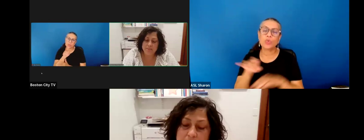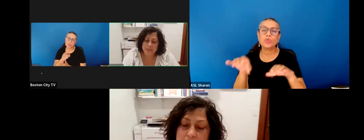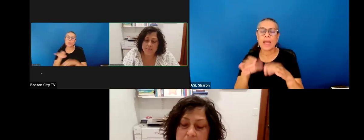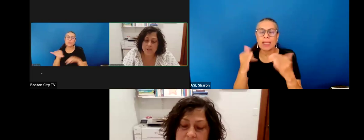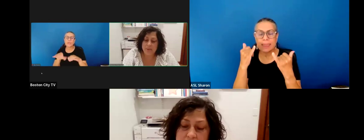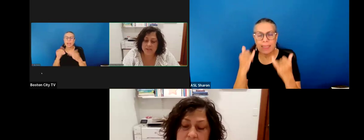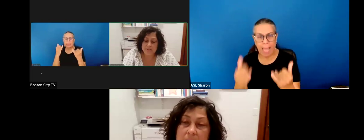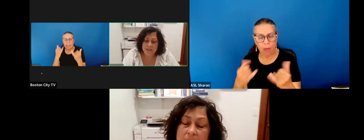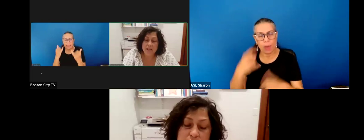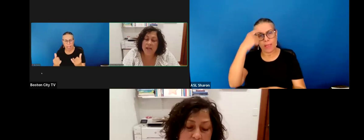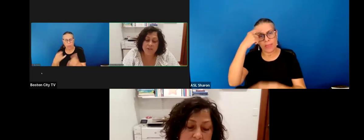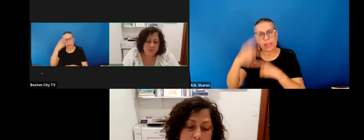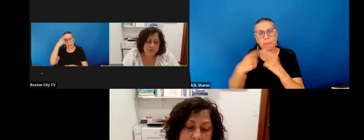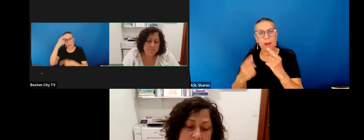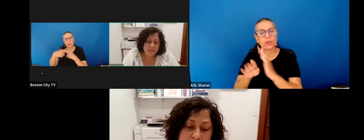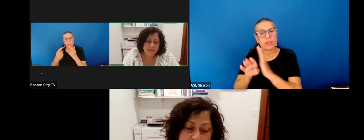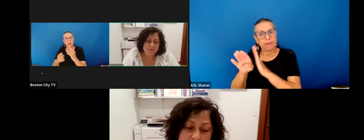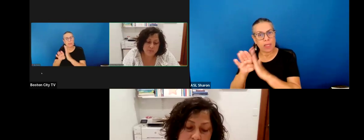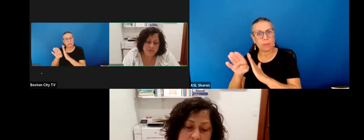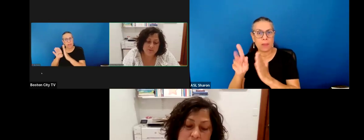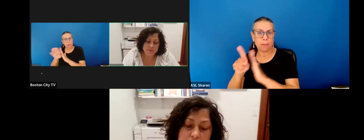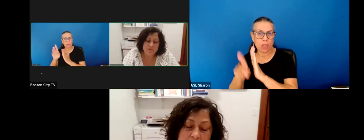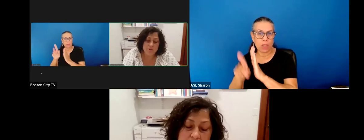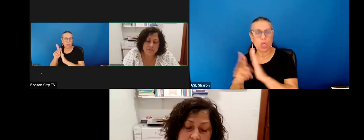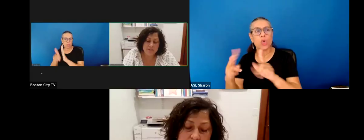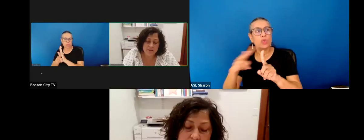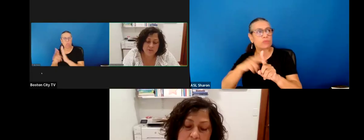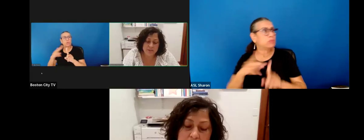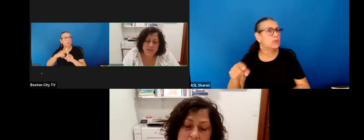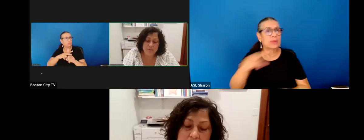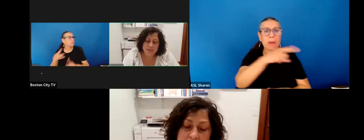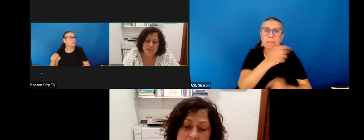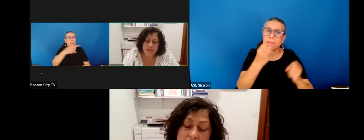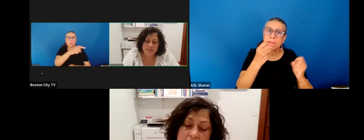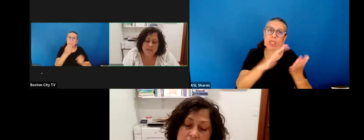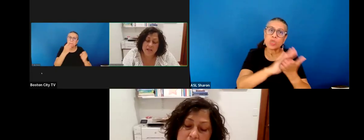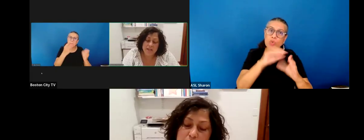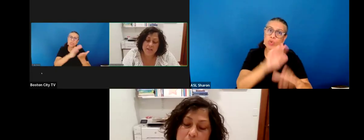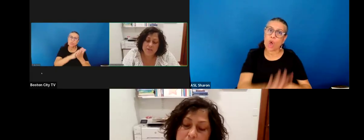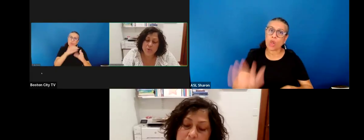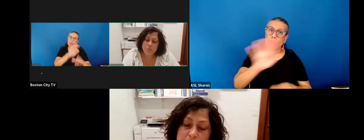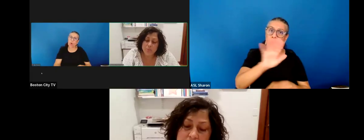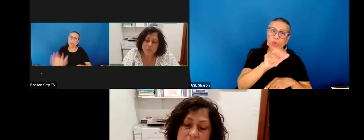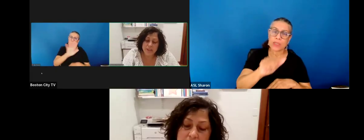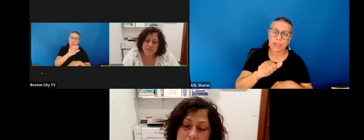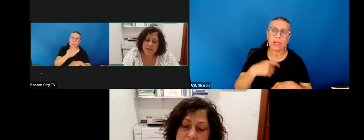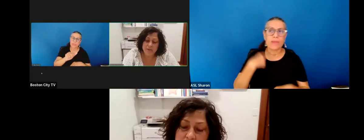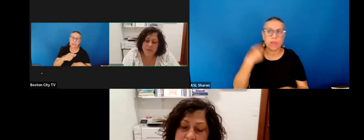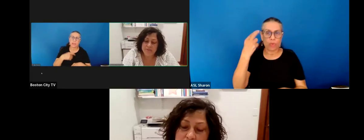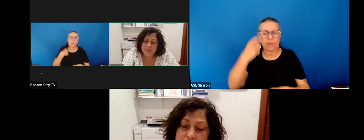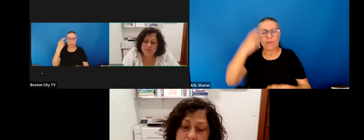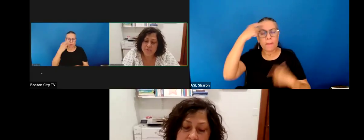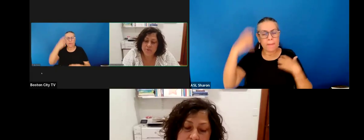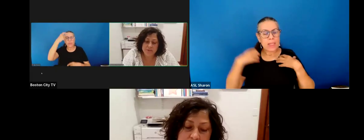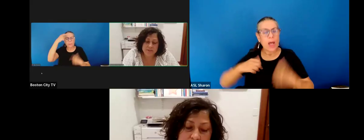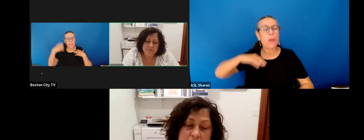implement a bell-to-bell policy and join the many school districts across the country that recognize the innumerable mental health